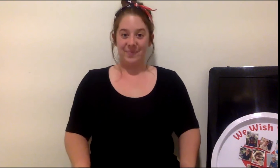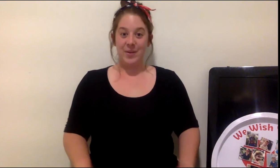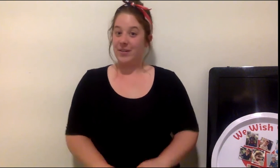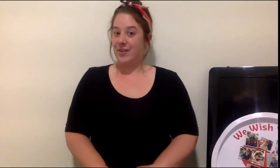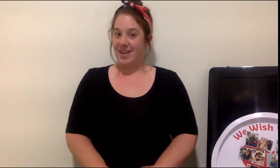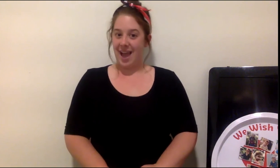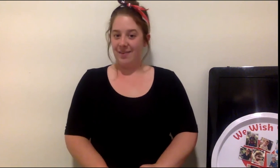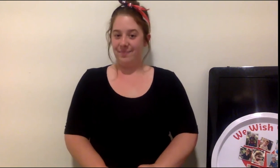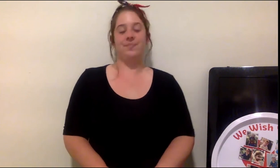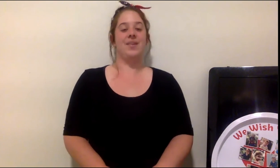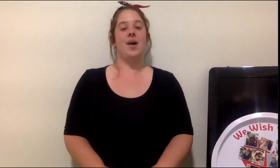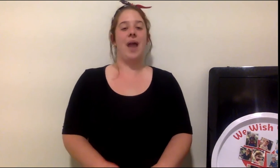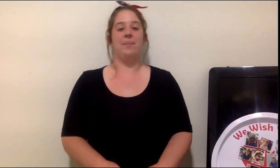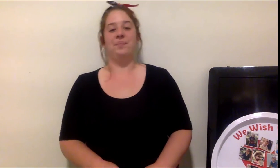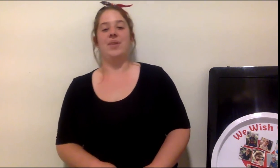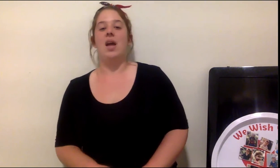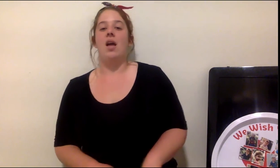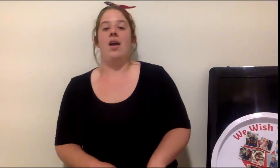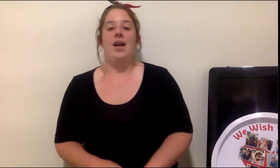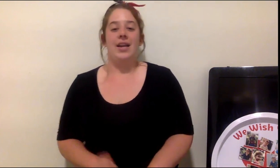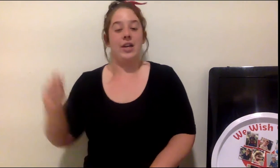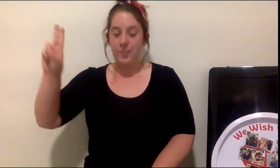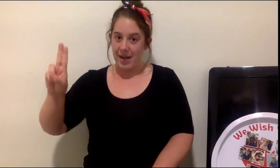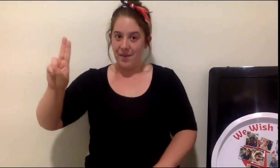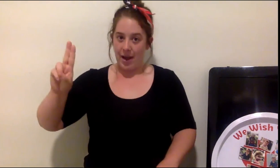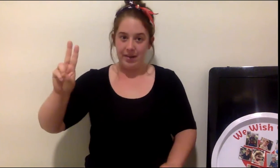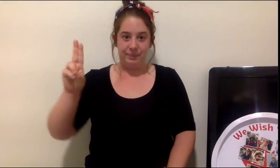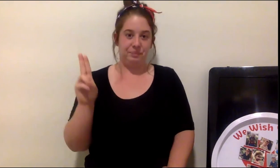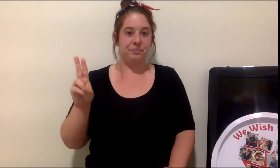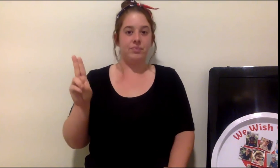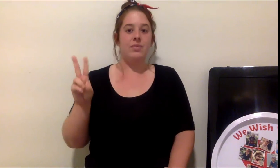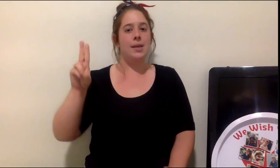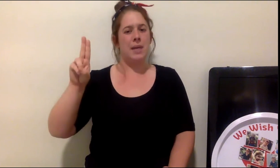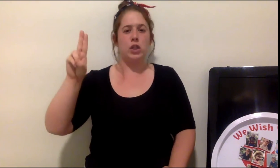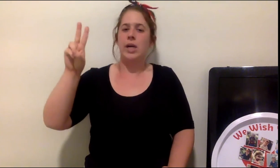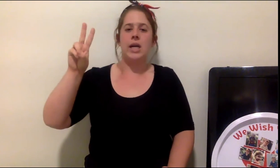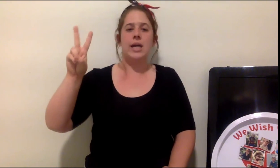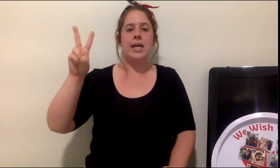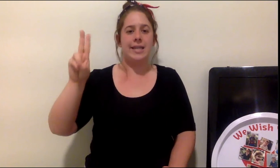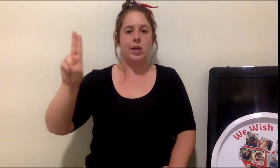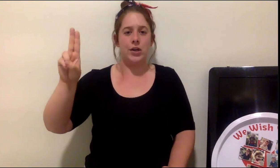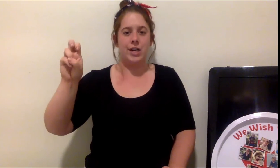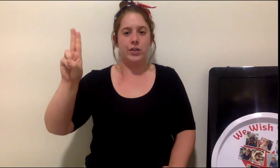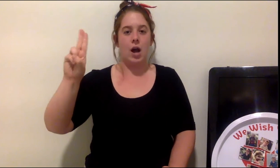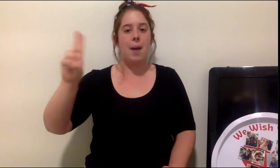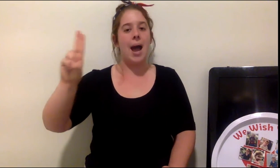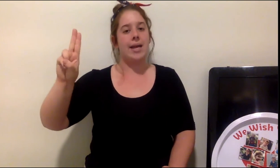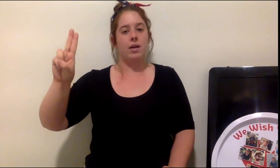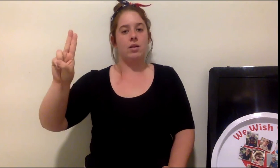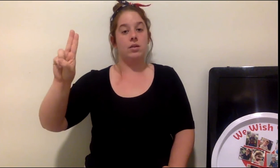I do it again. Okay. Get your bunny ready. Make sure his or her ears are up high so